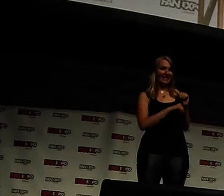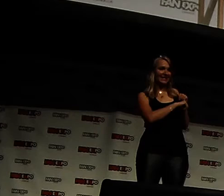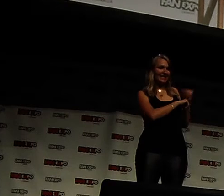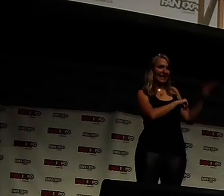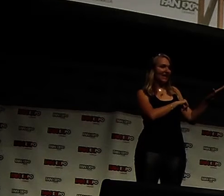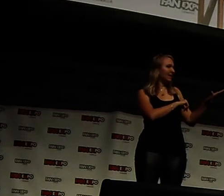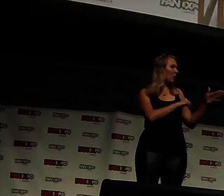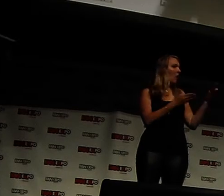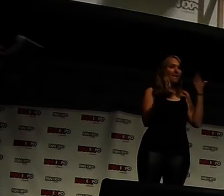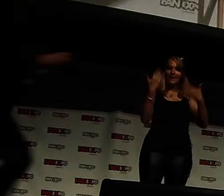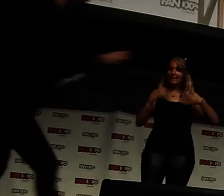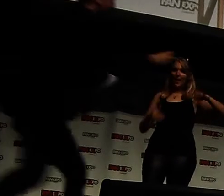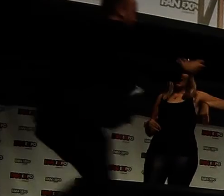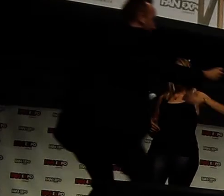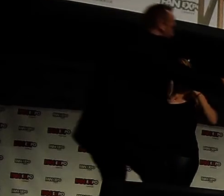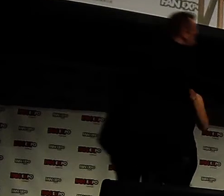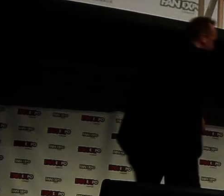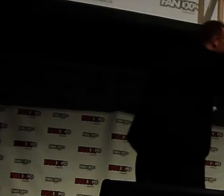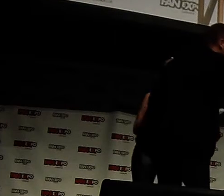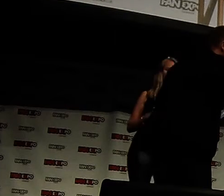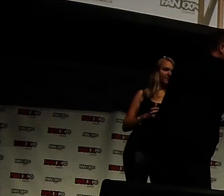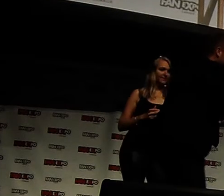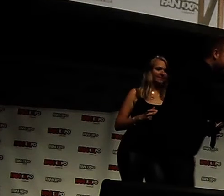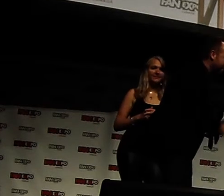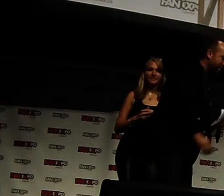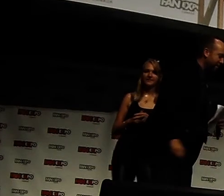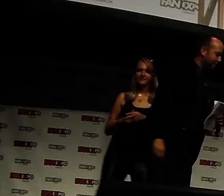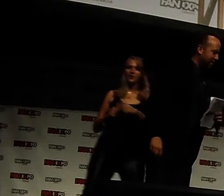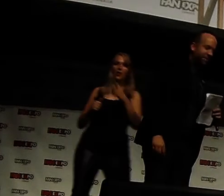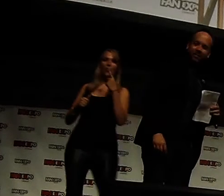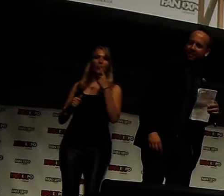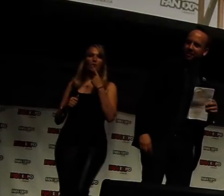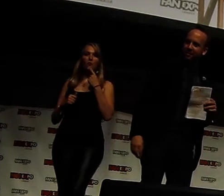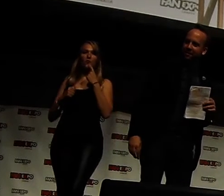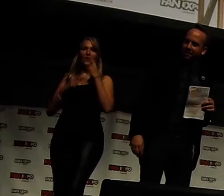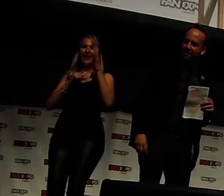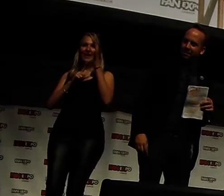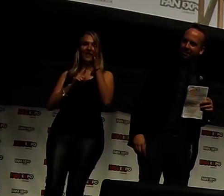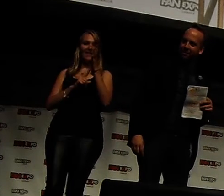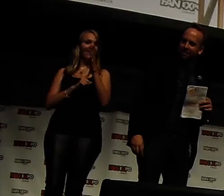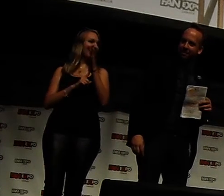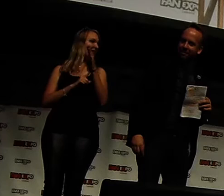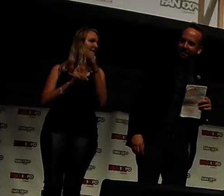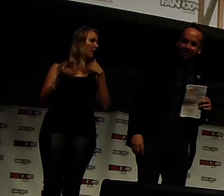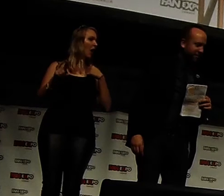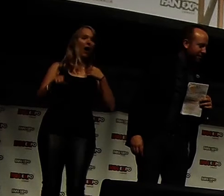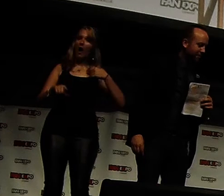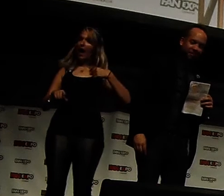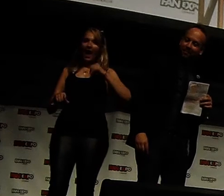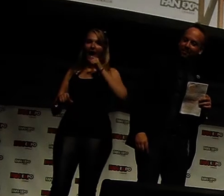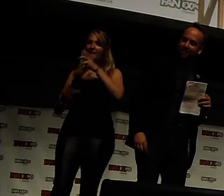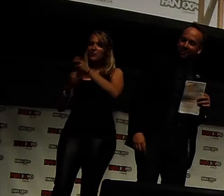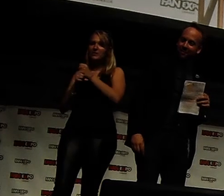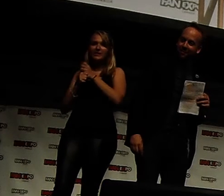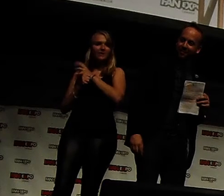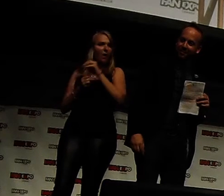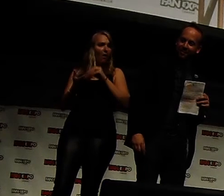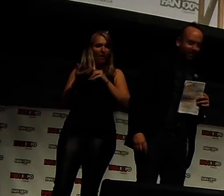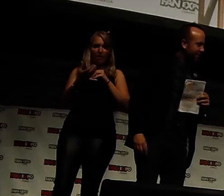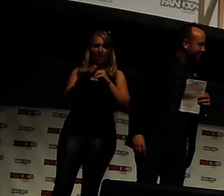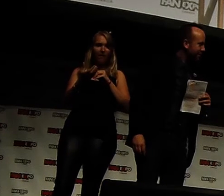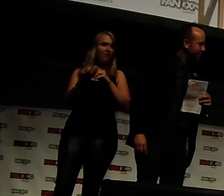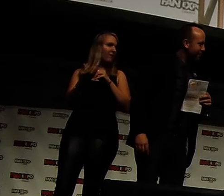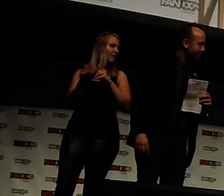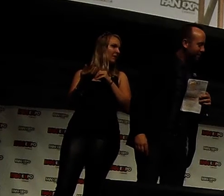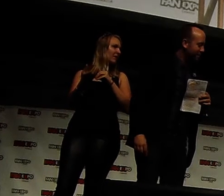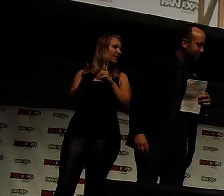red leaf. Yeah, I haven't seen this. It was like a red leaf. No, I haven't got this. Oh, I'm looking, it's got